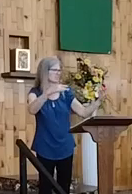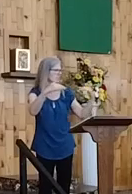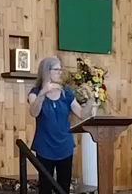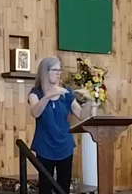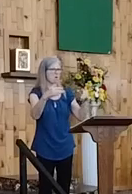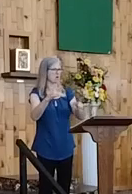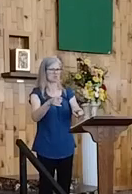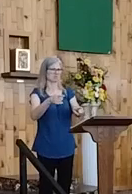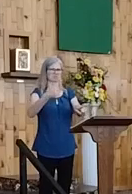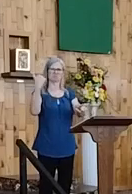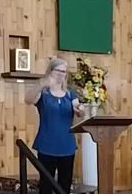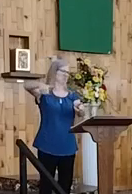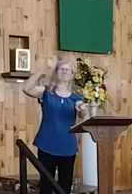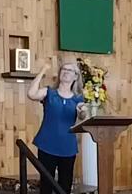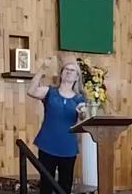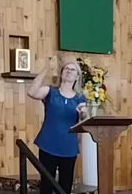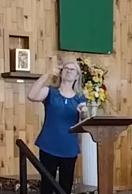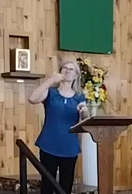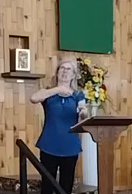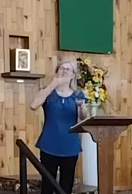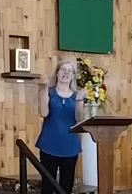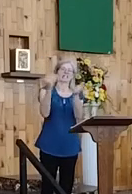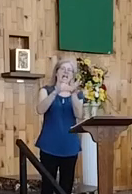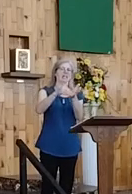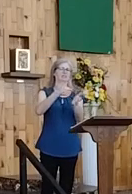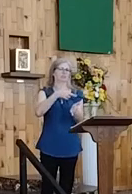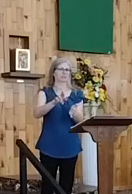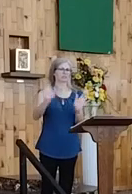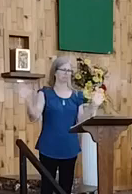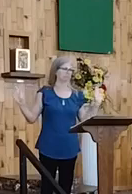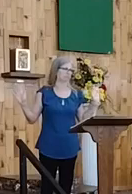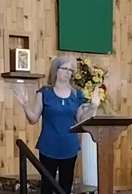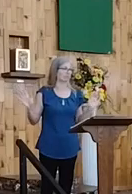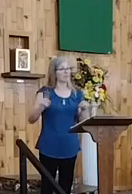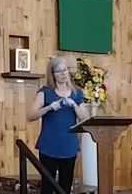completely against religion. But Susan,